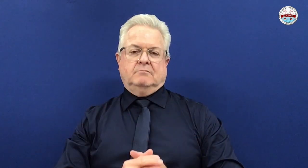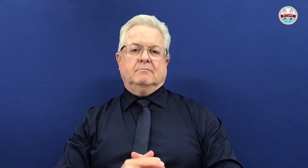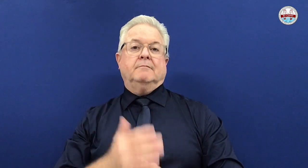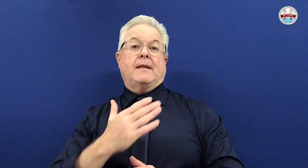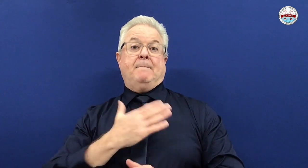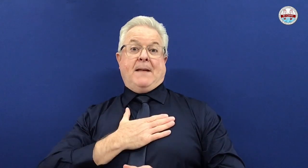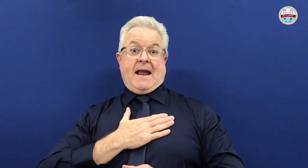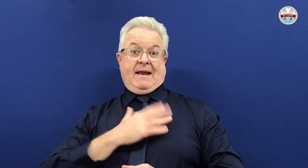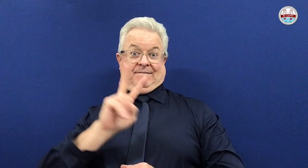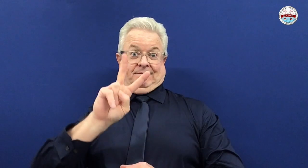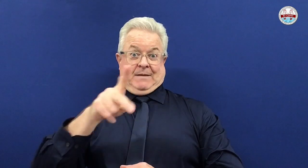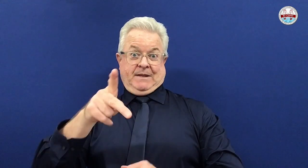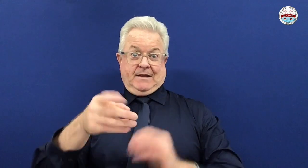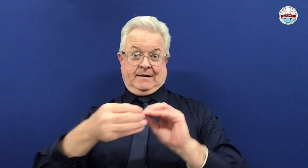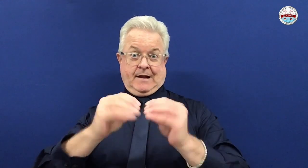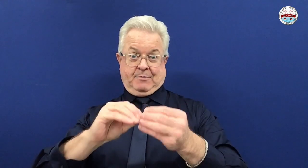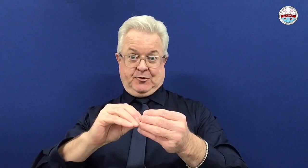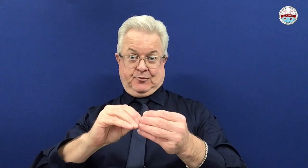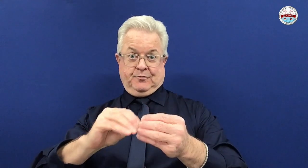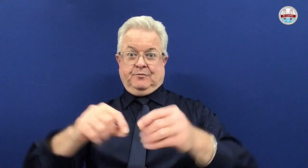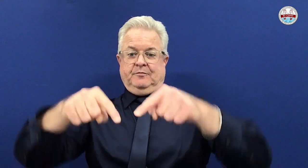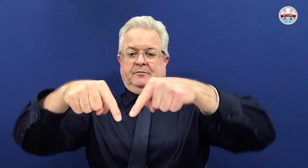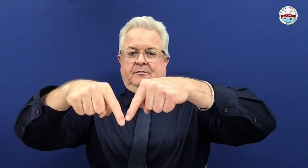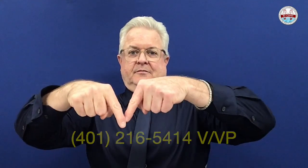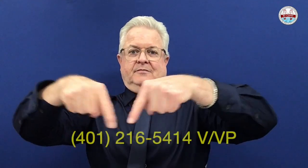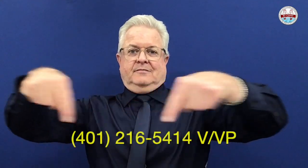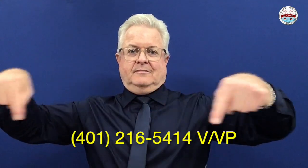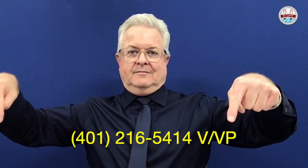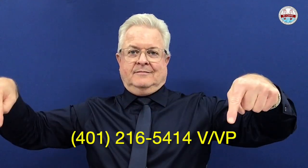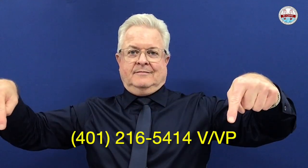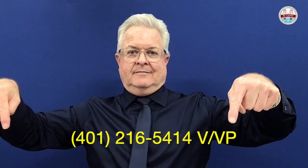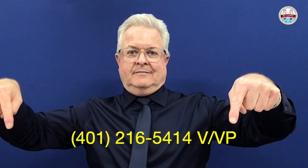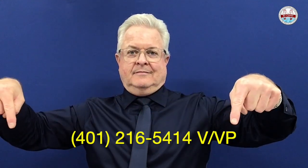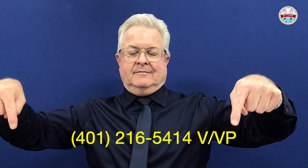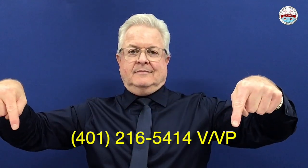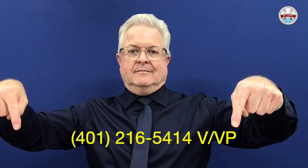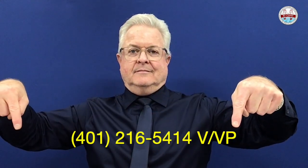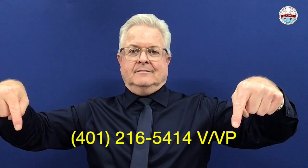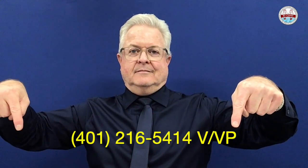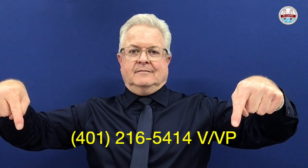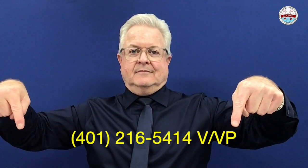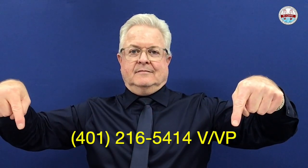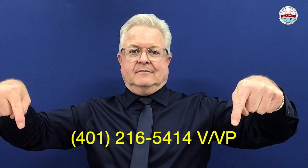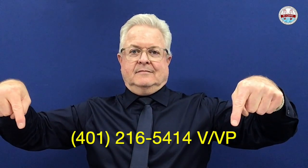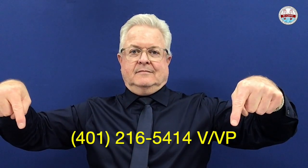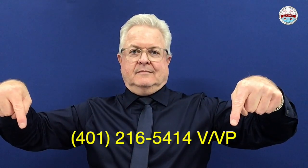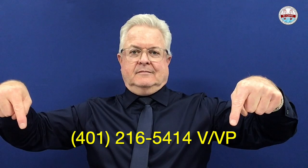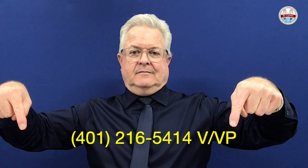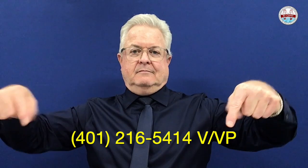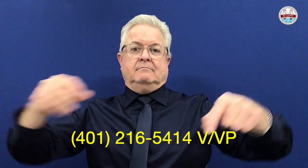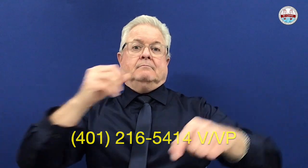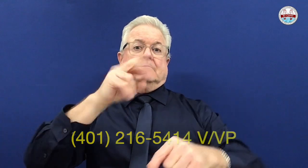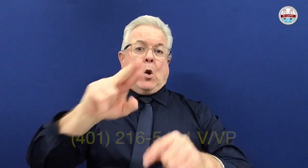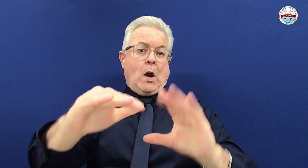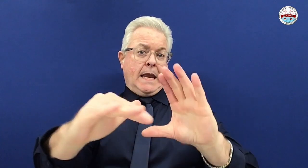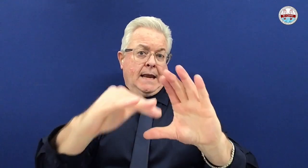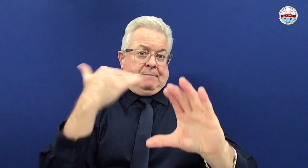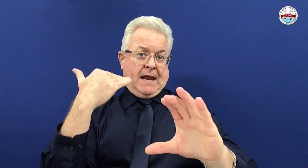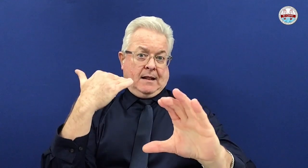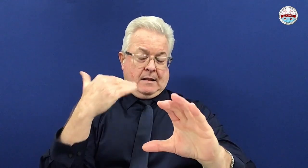were impacted by the breach or not, and if so, they'll send you a letter. Here's my contact information. You